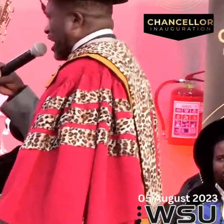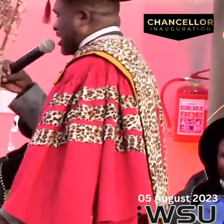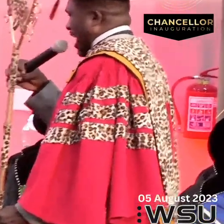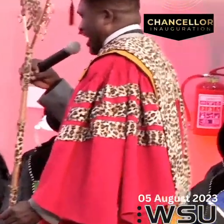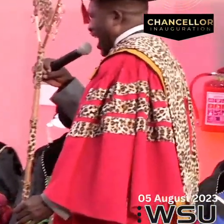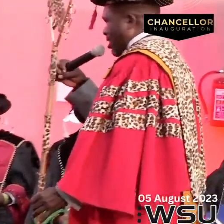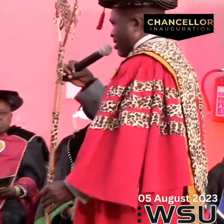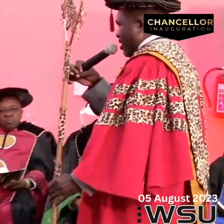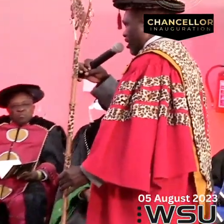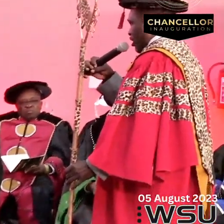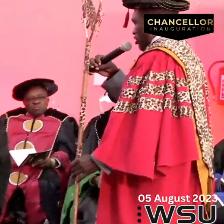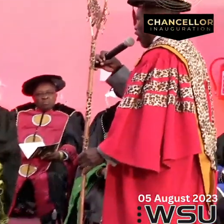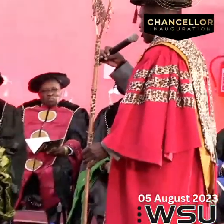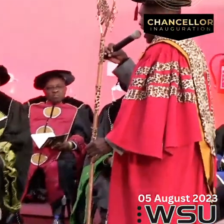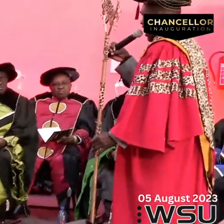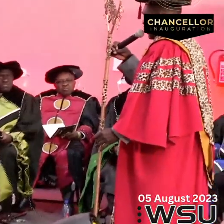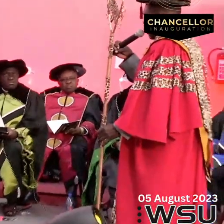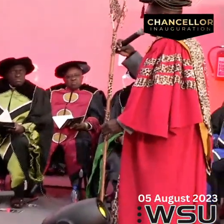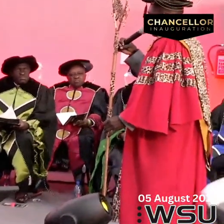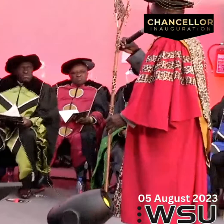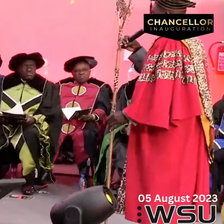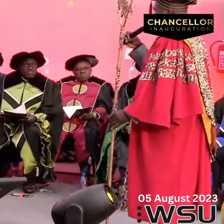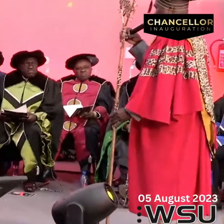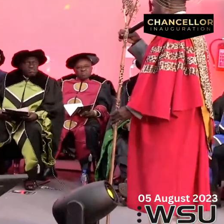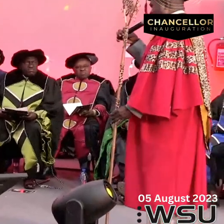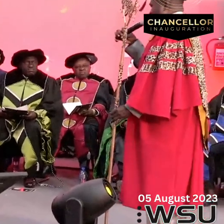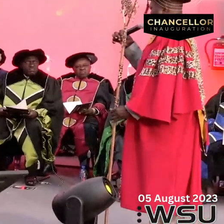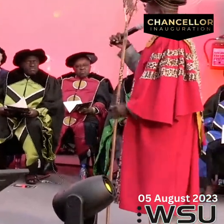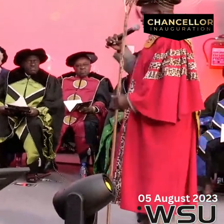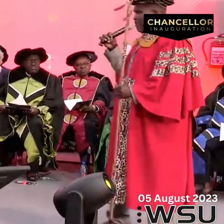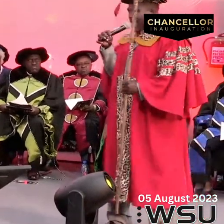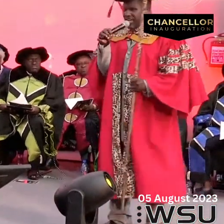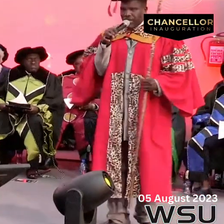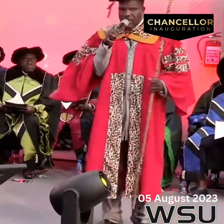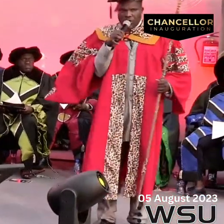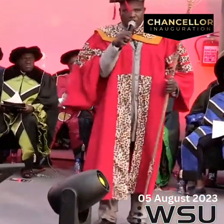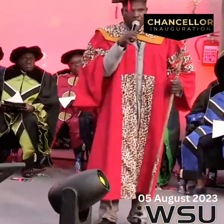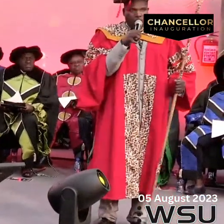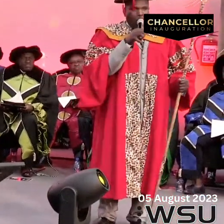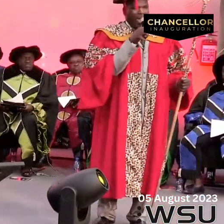vice chancellor. Yokuqala. A first black